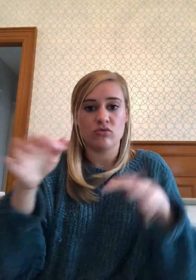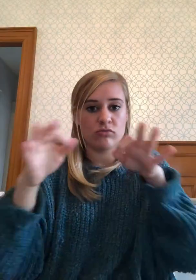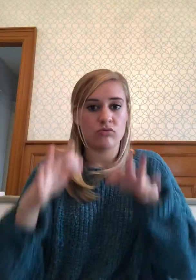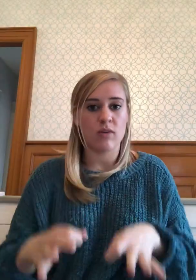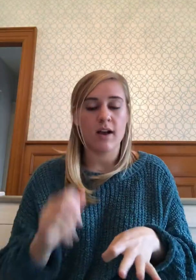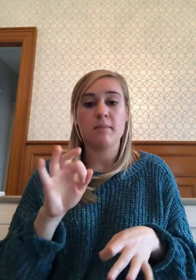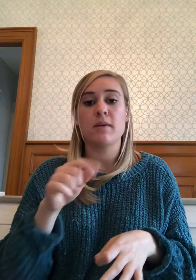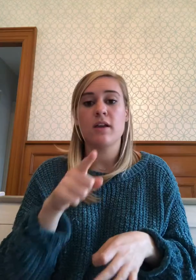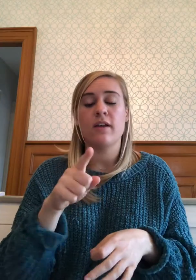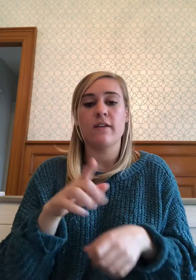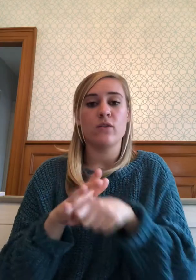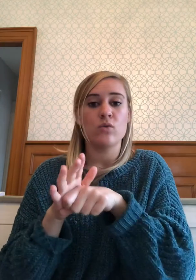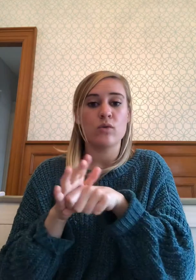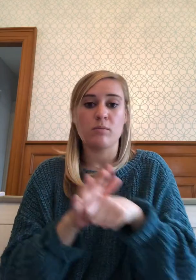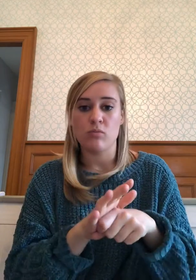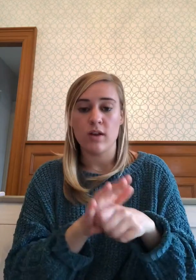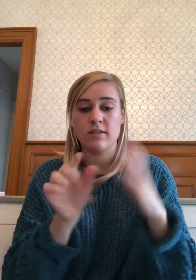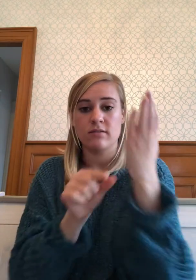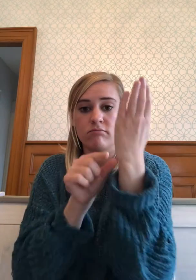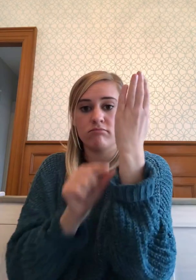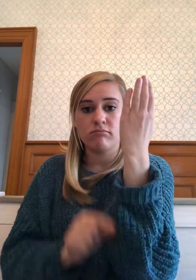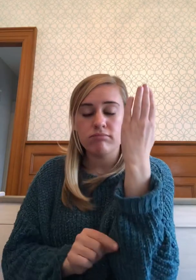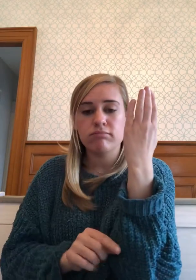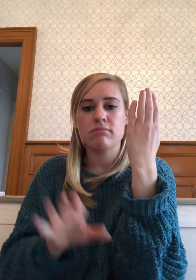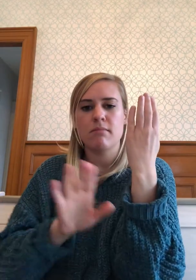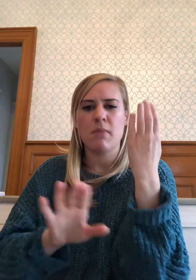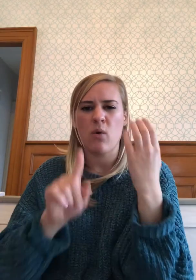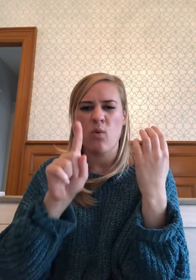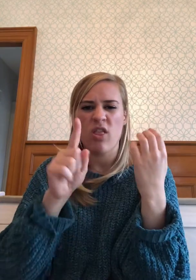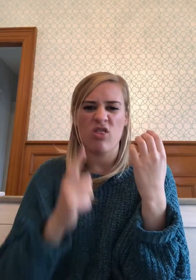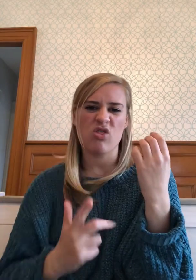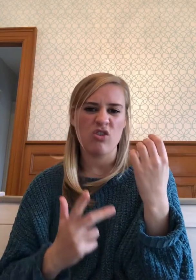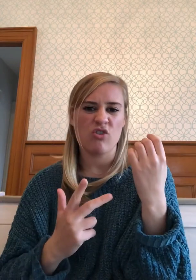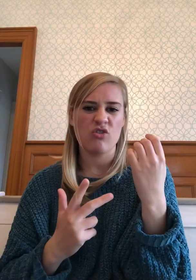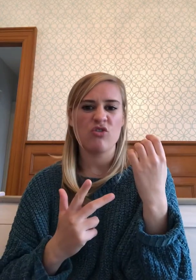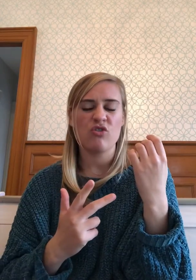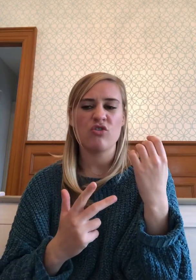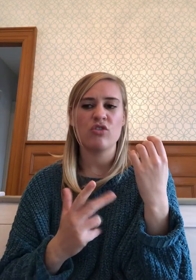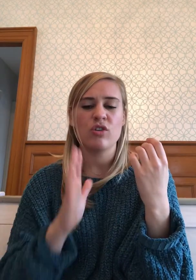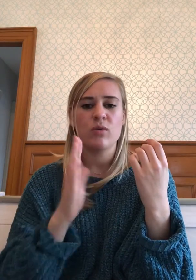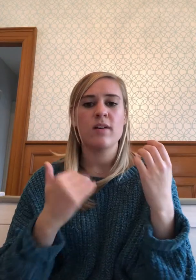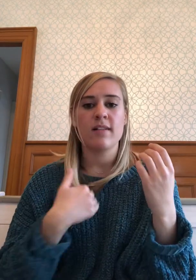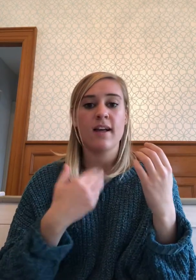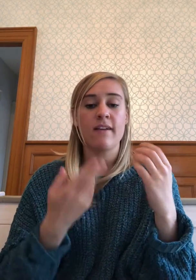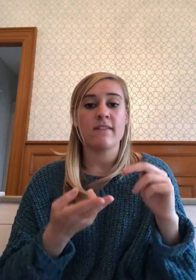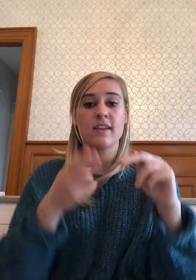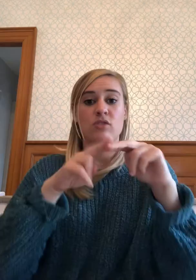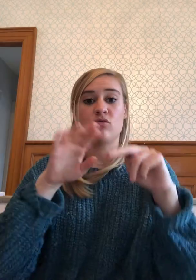membrane about a third on the pressure side, that's ideal. There's an increase in cell production and blood